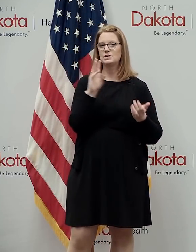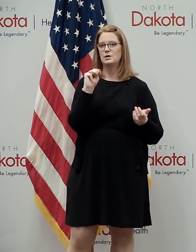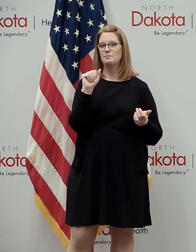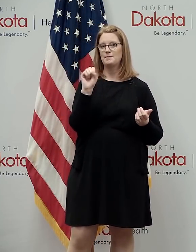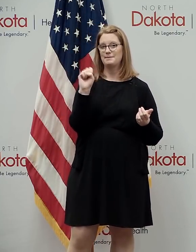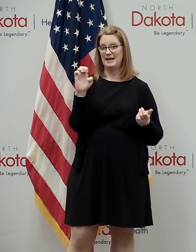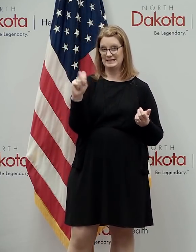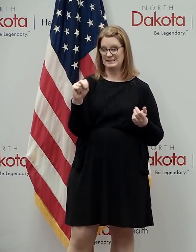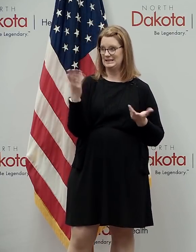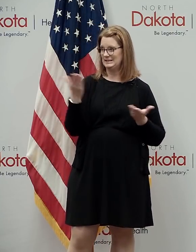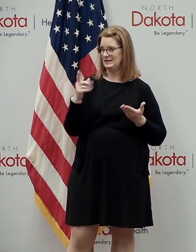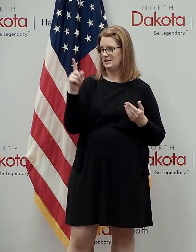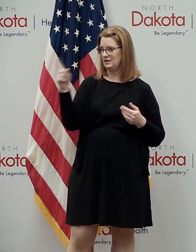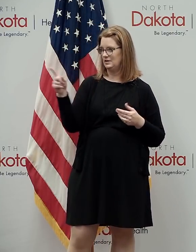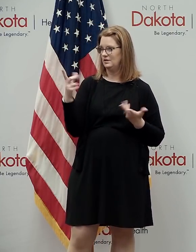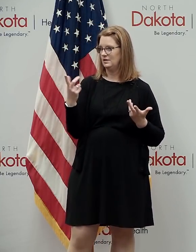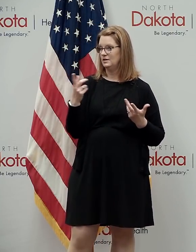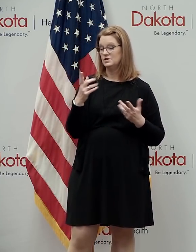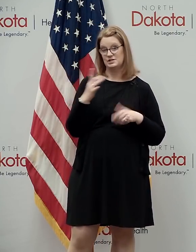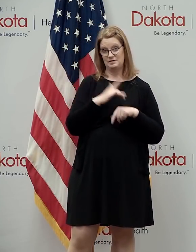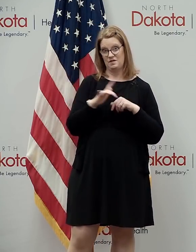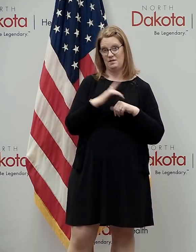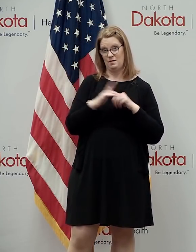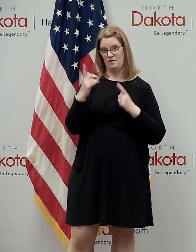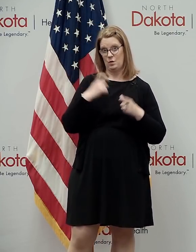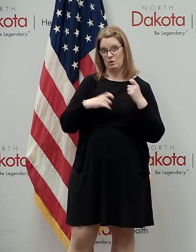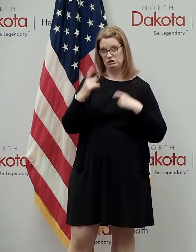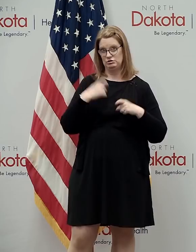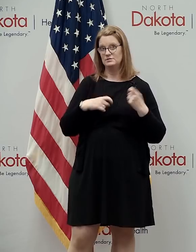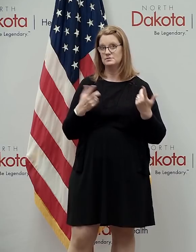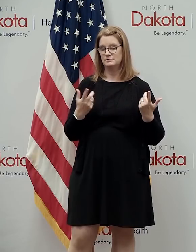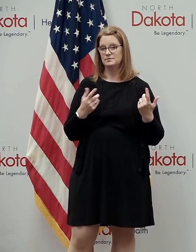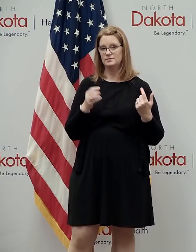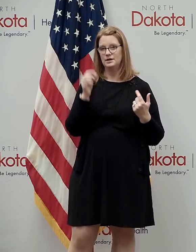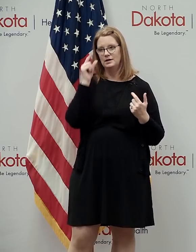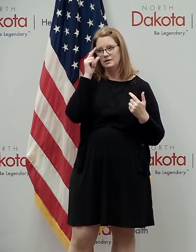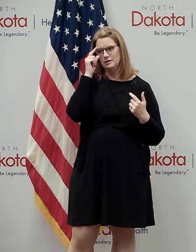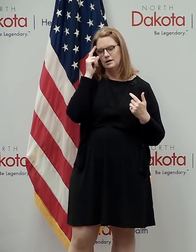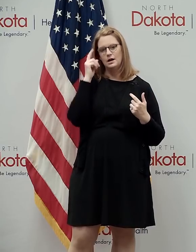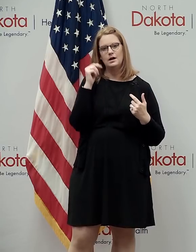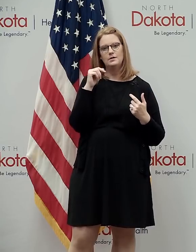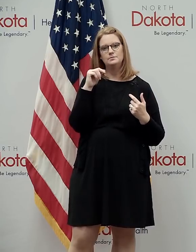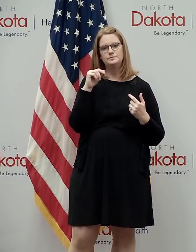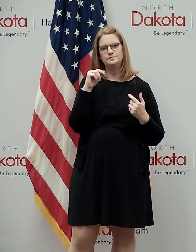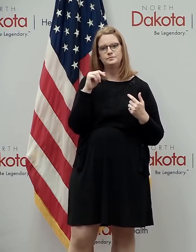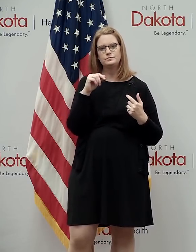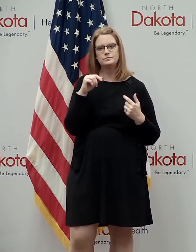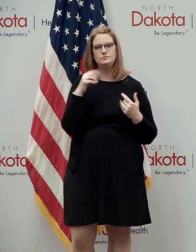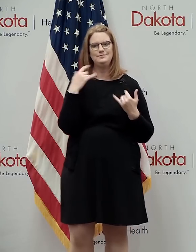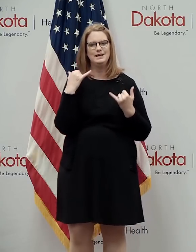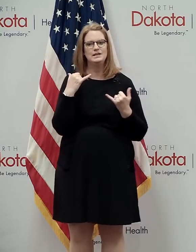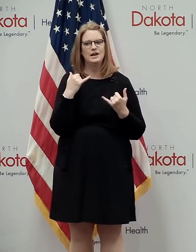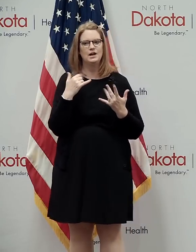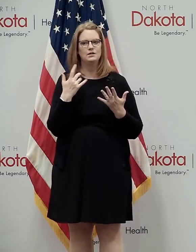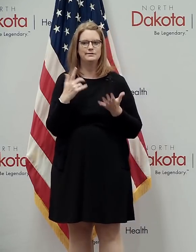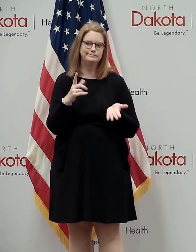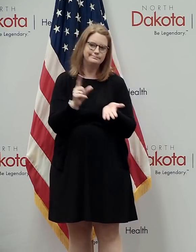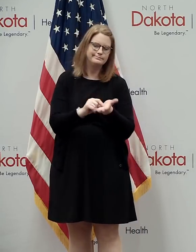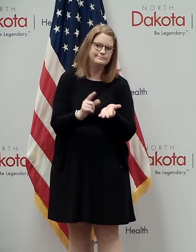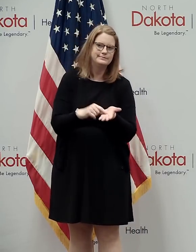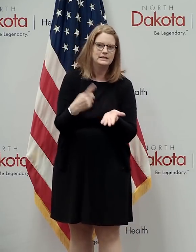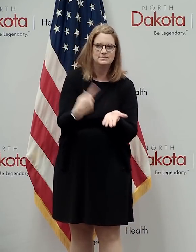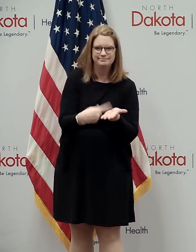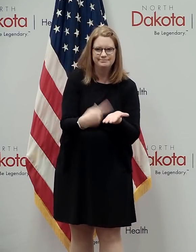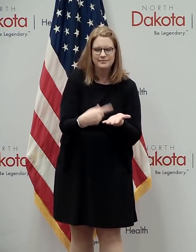available for questions afterwards on this exciting work that's happening. As you know, we hear every one of these press briefings, we